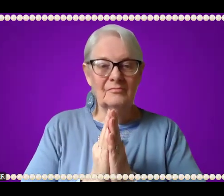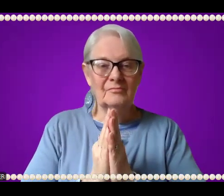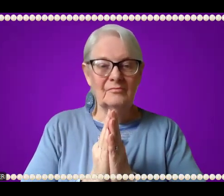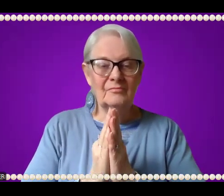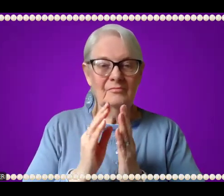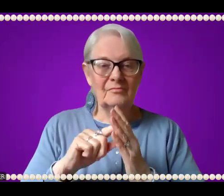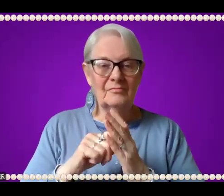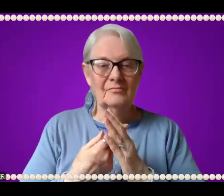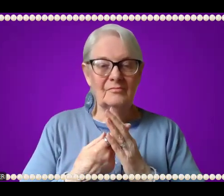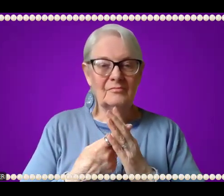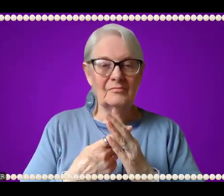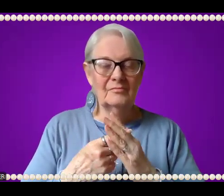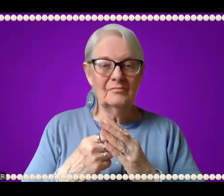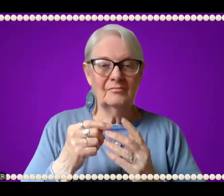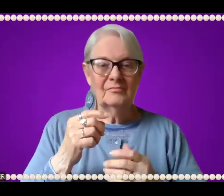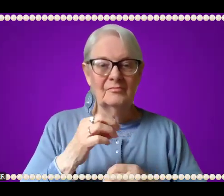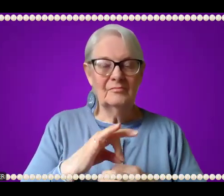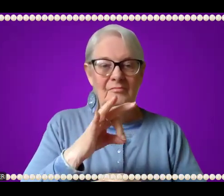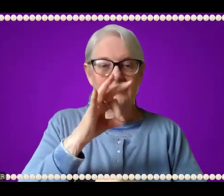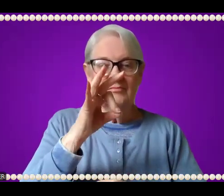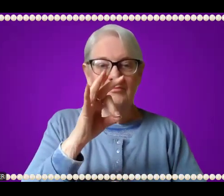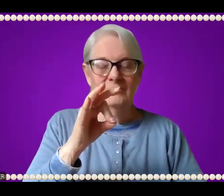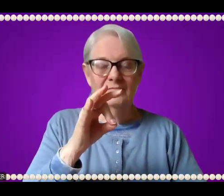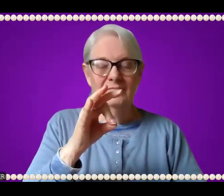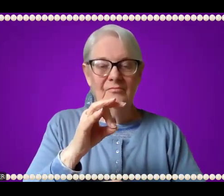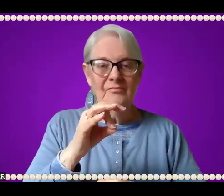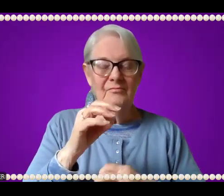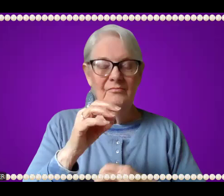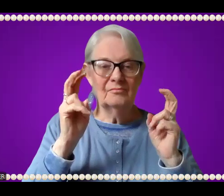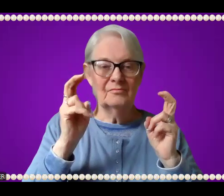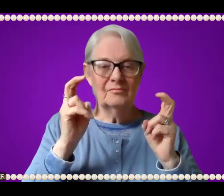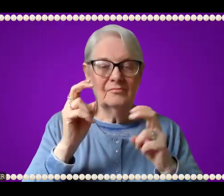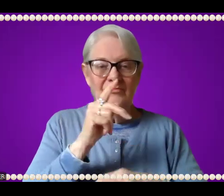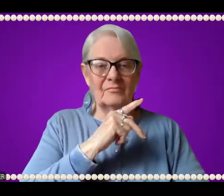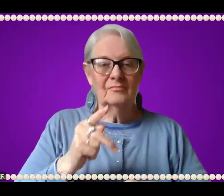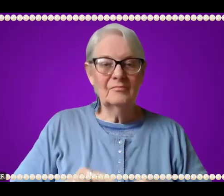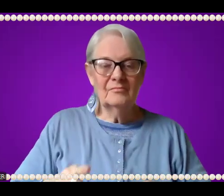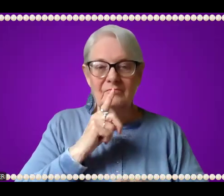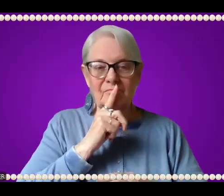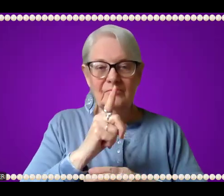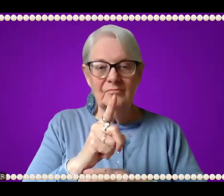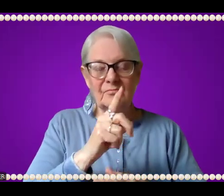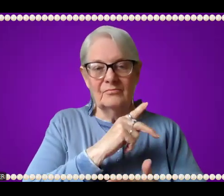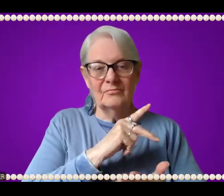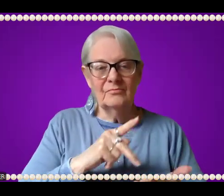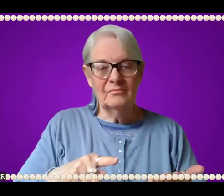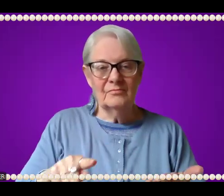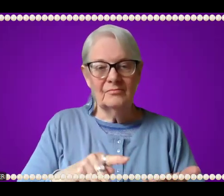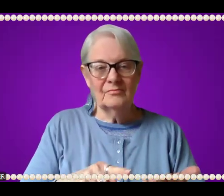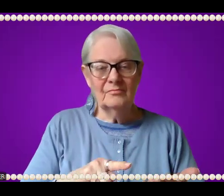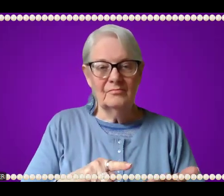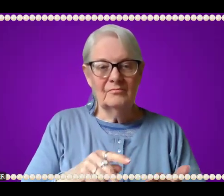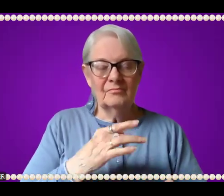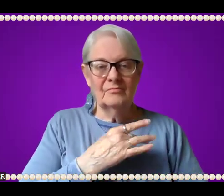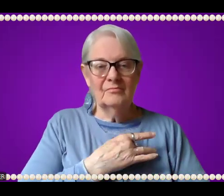spiritual themes. God is the true king. The heart matters